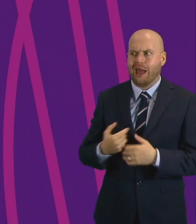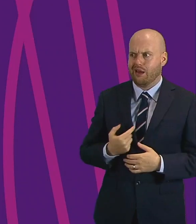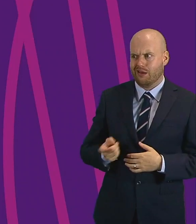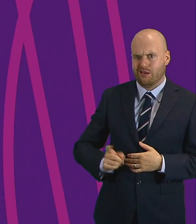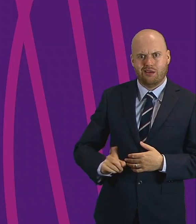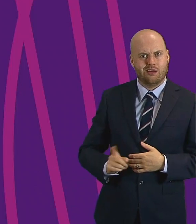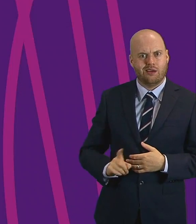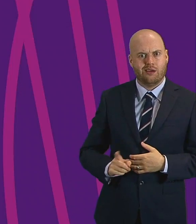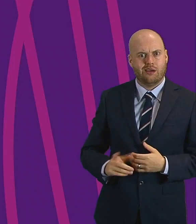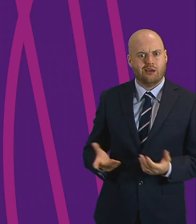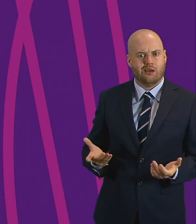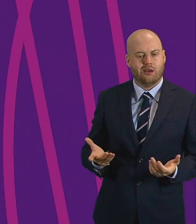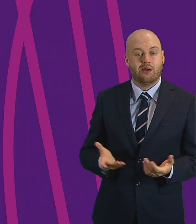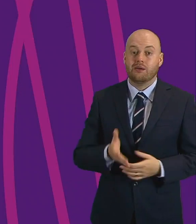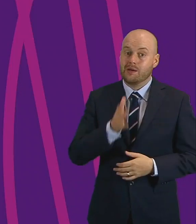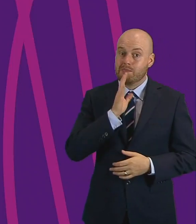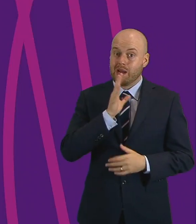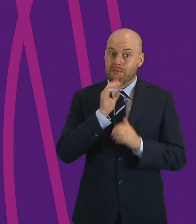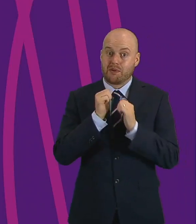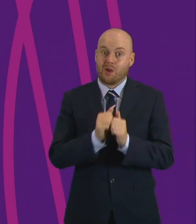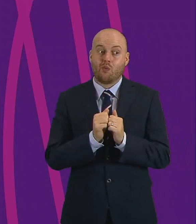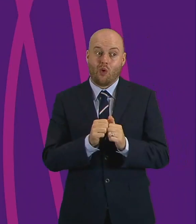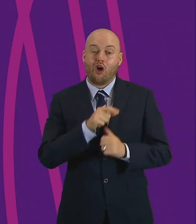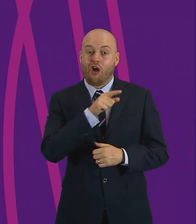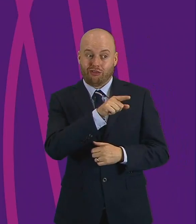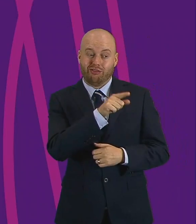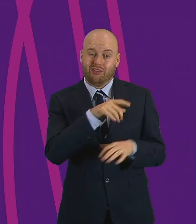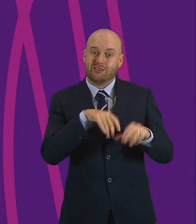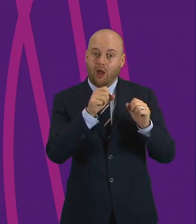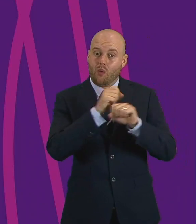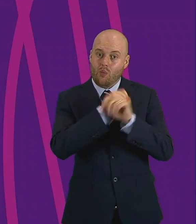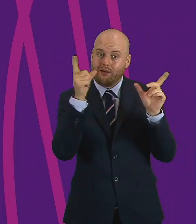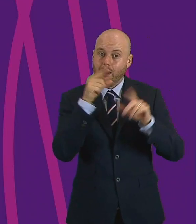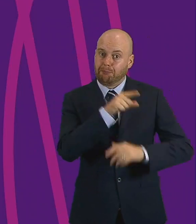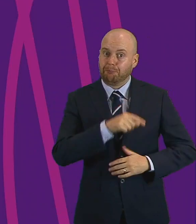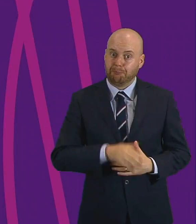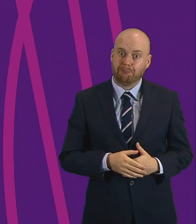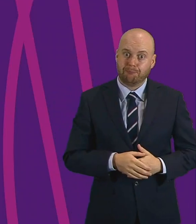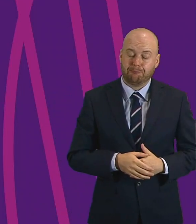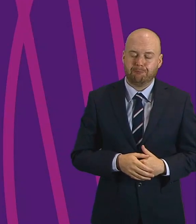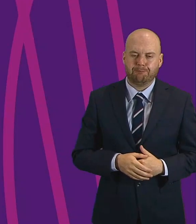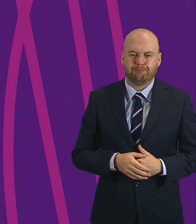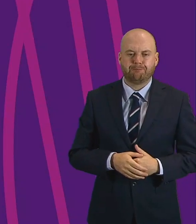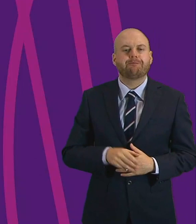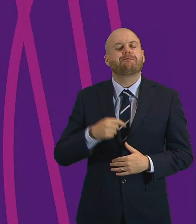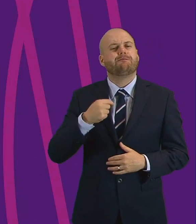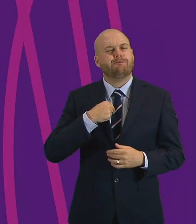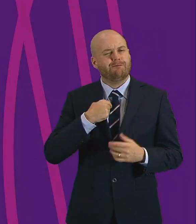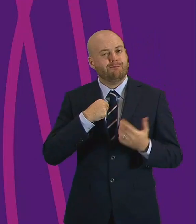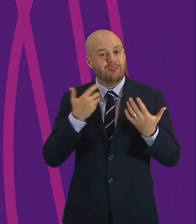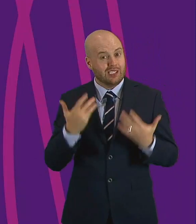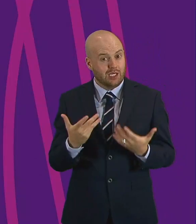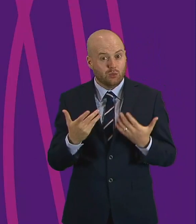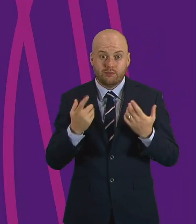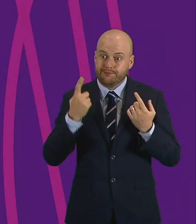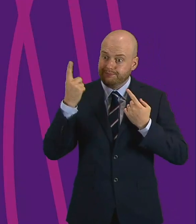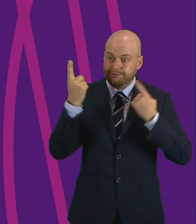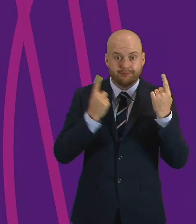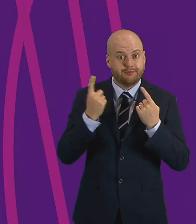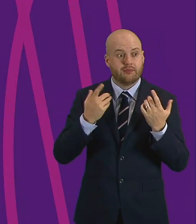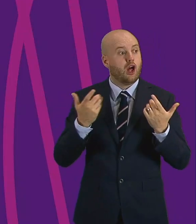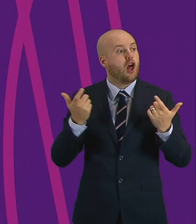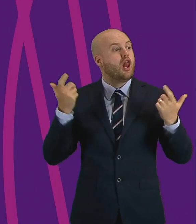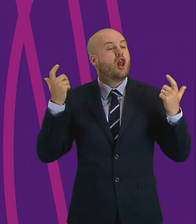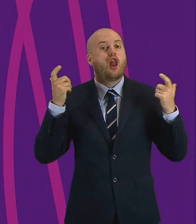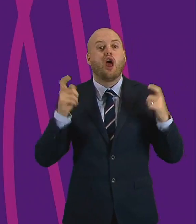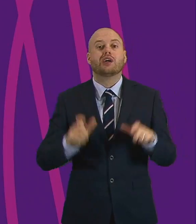Cabinet Secretary cutting them some slack. I do have a concern that as we emerge from lockdown, there are